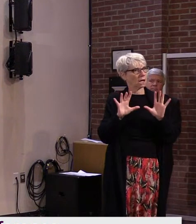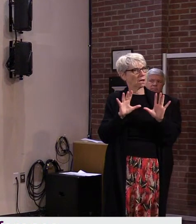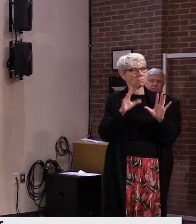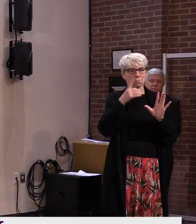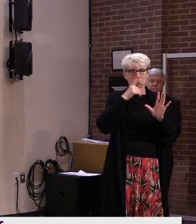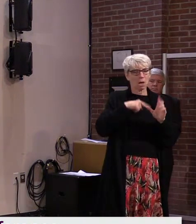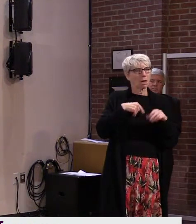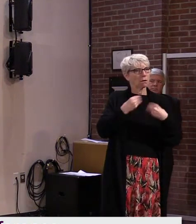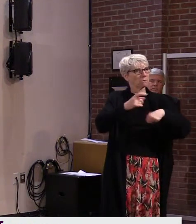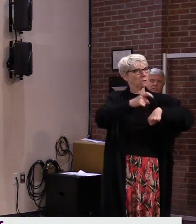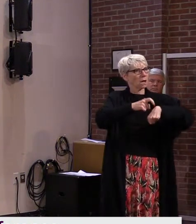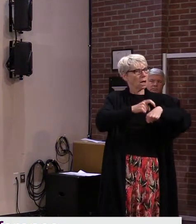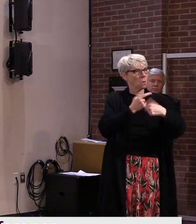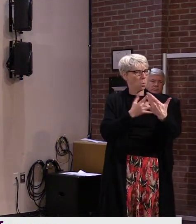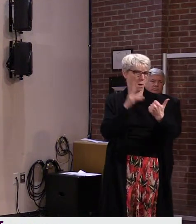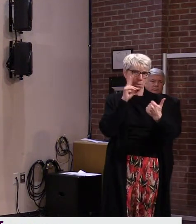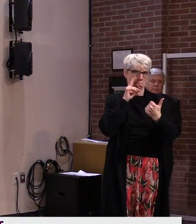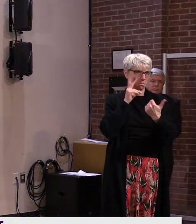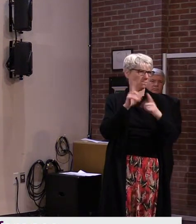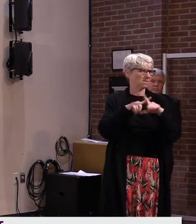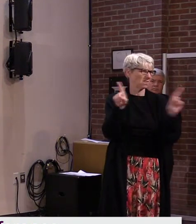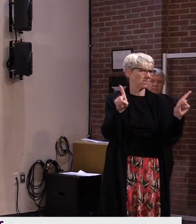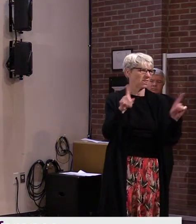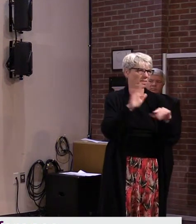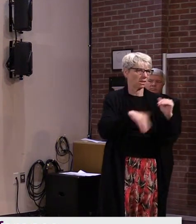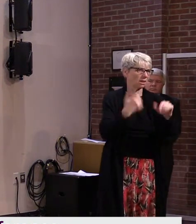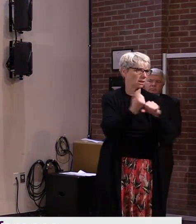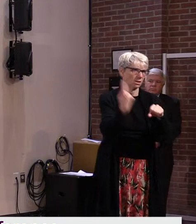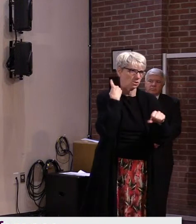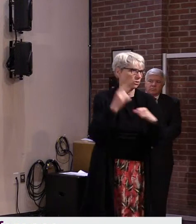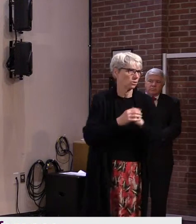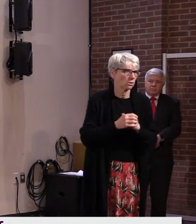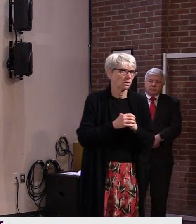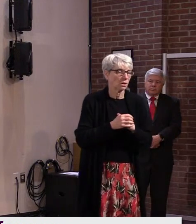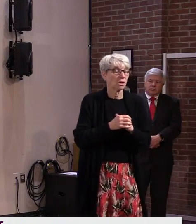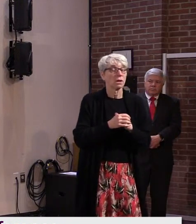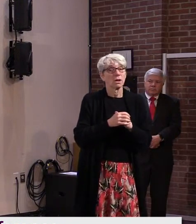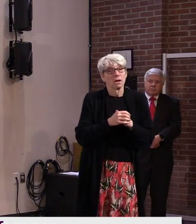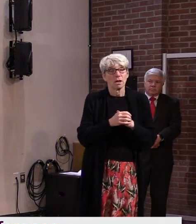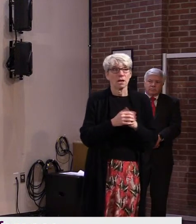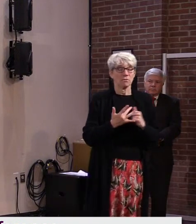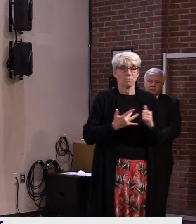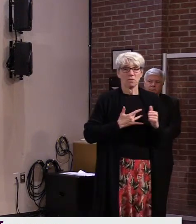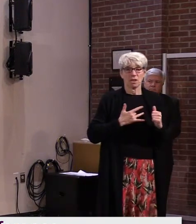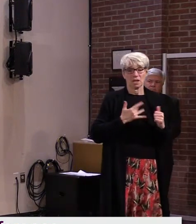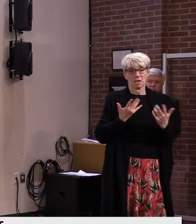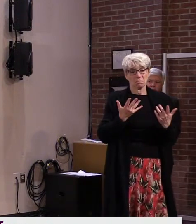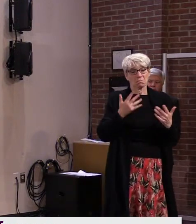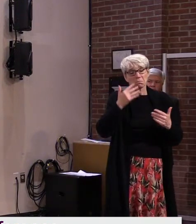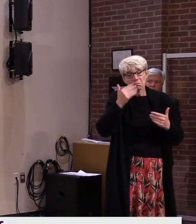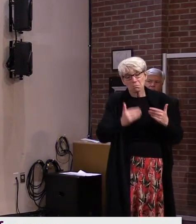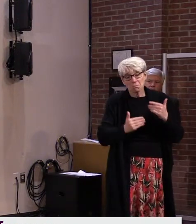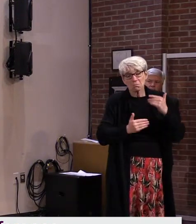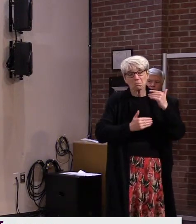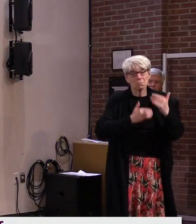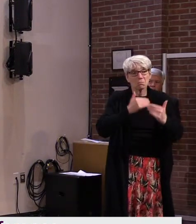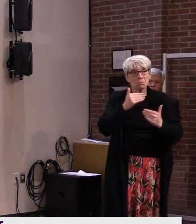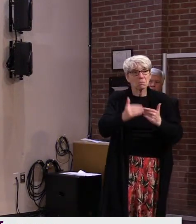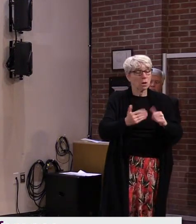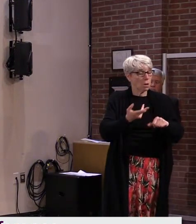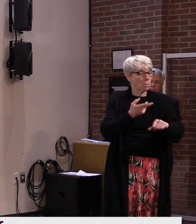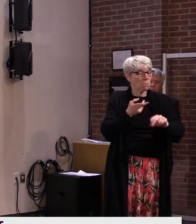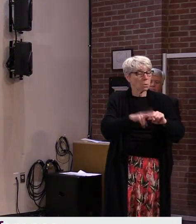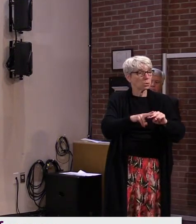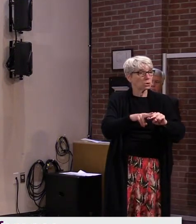when everyone wanted a vaccine. So I think in time that will build, and we'll see